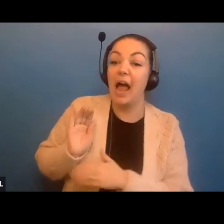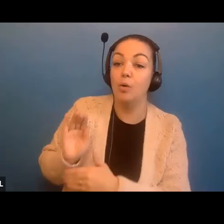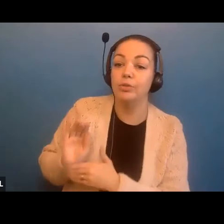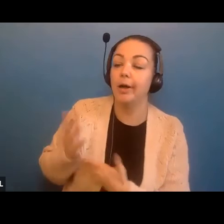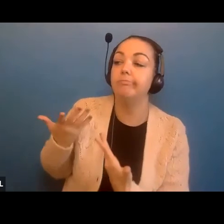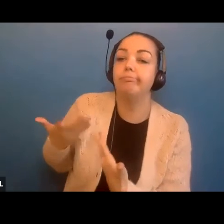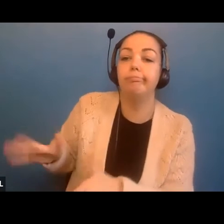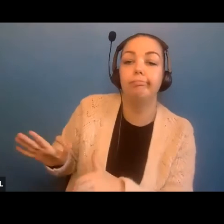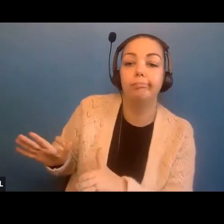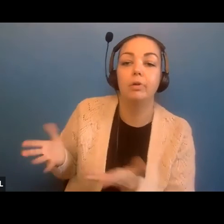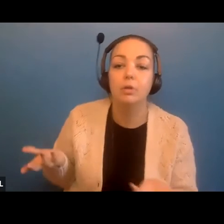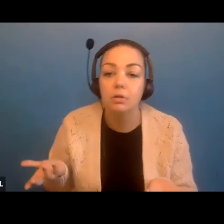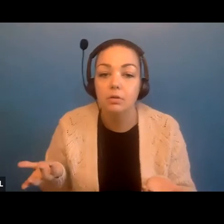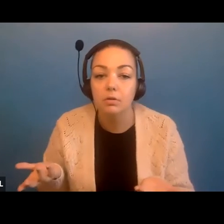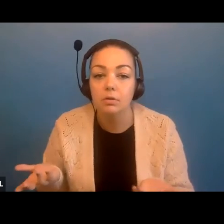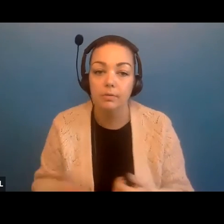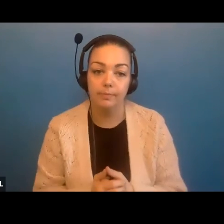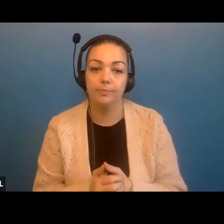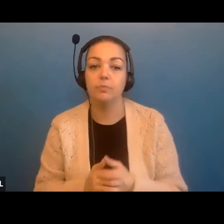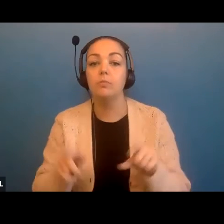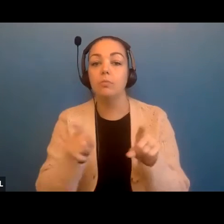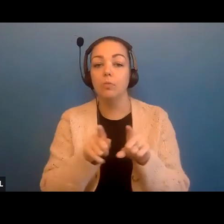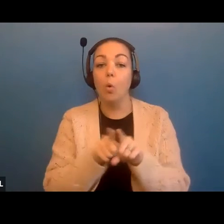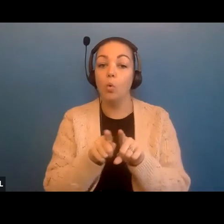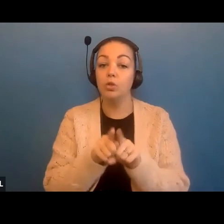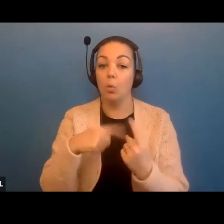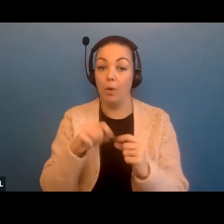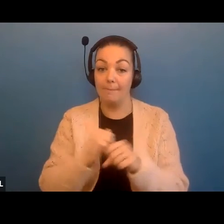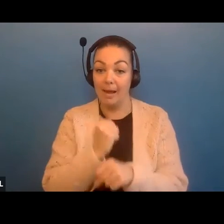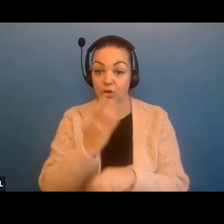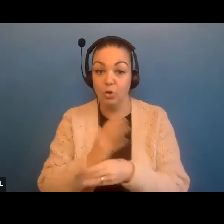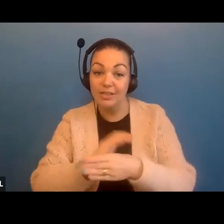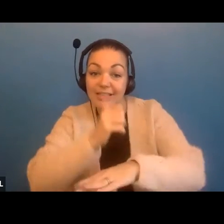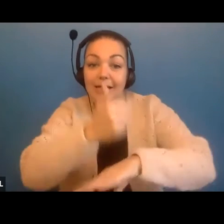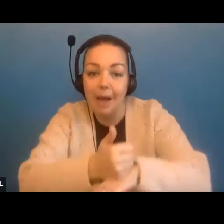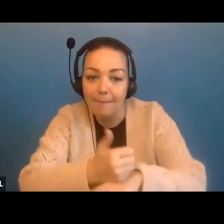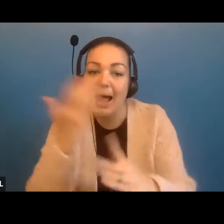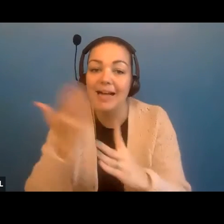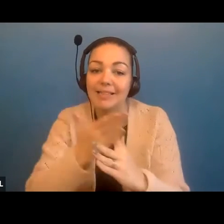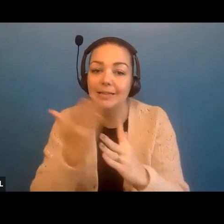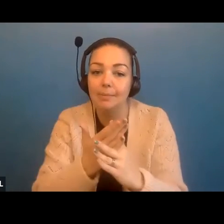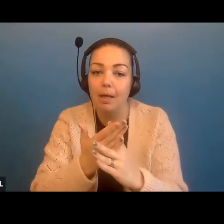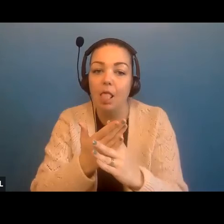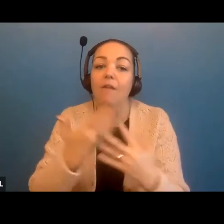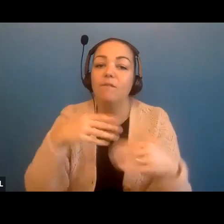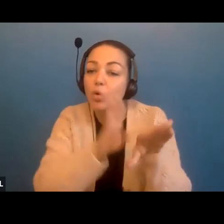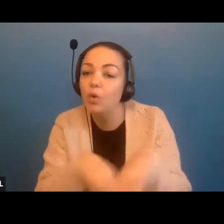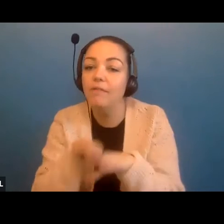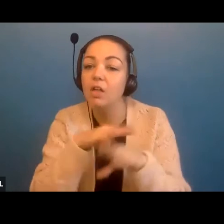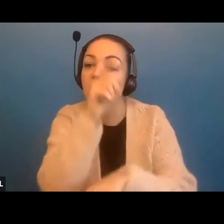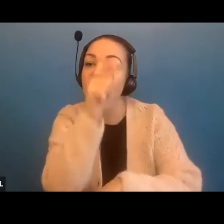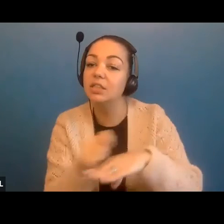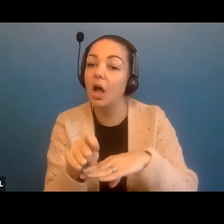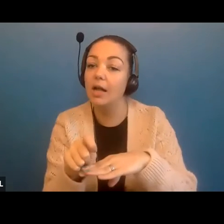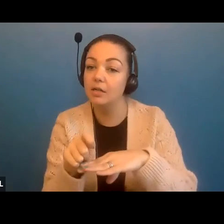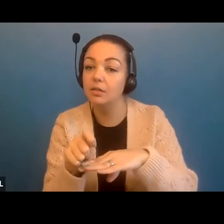heart of the cities. And then the fourth one is the implementation of accessibility measures often fall short of universal design standards.